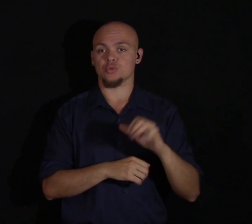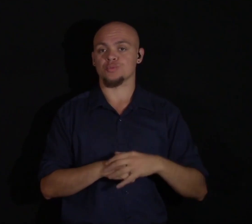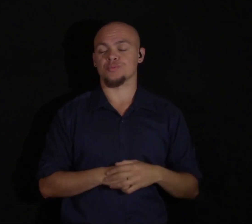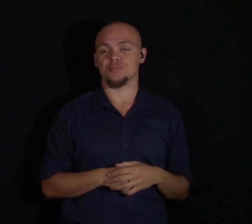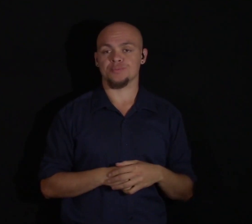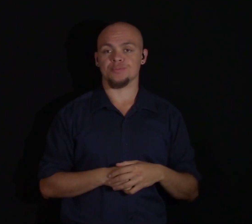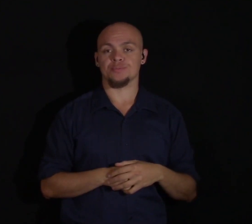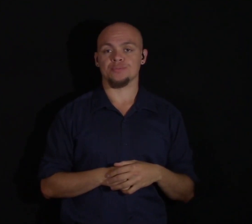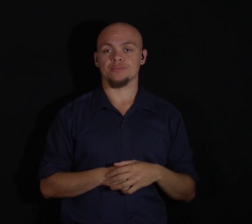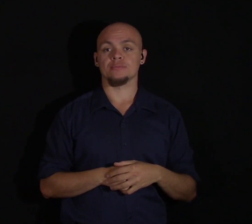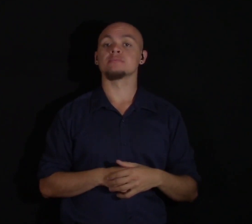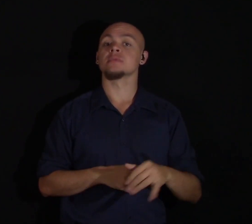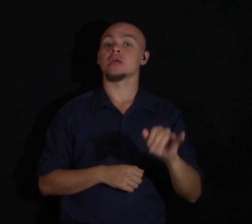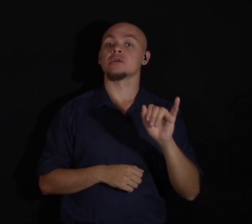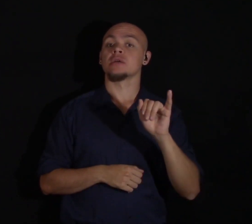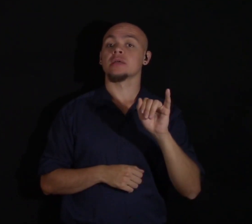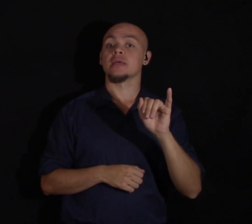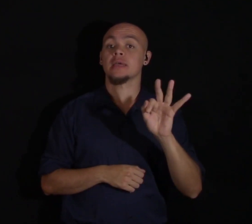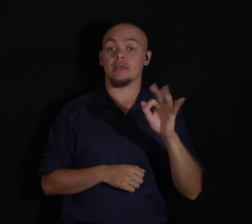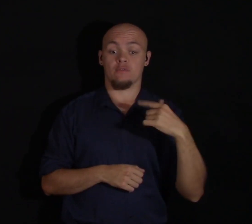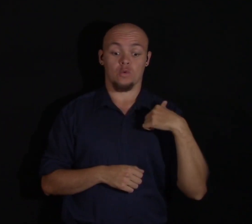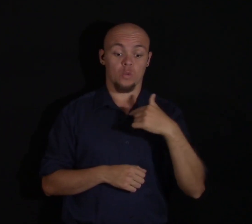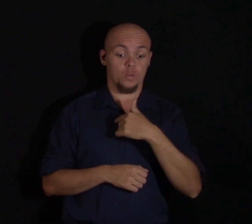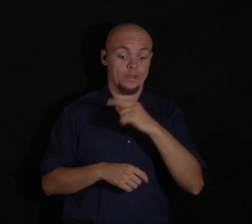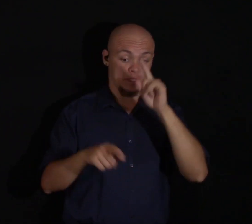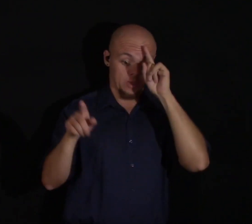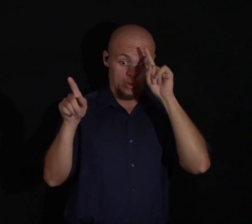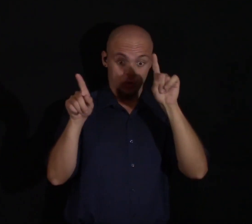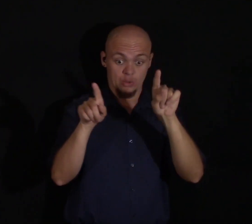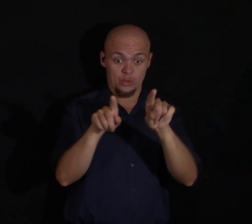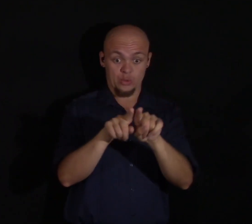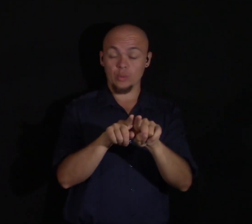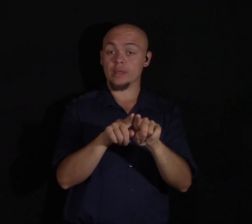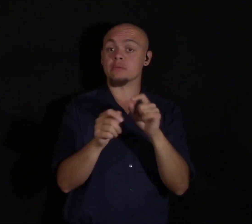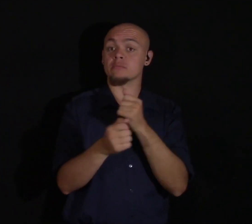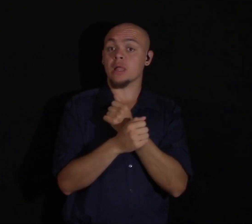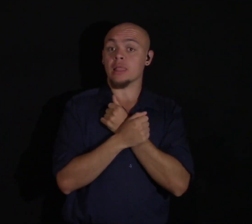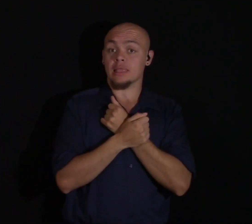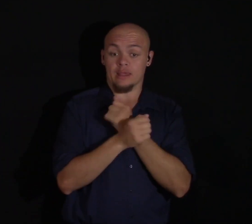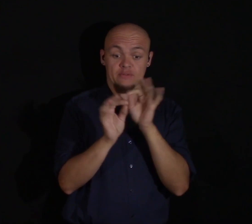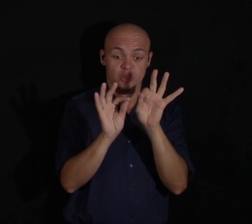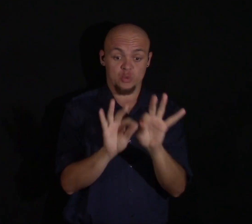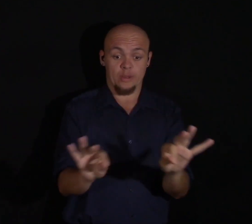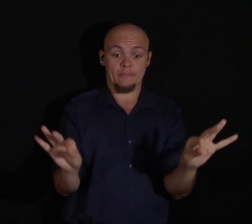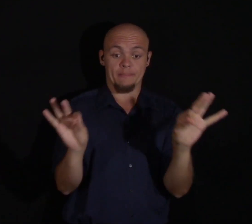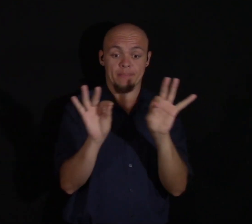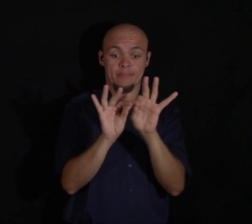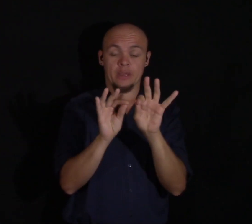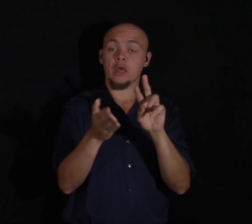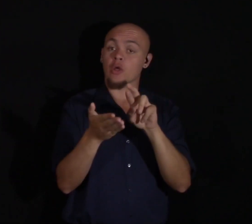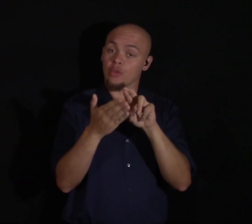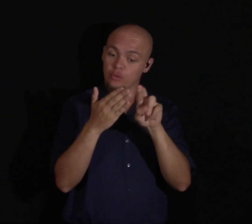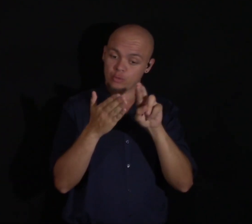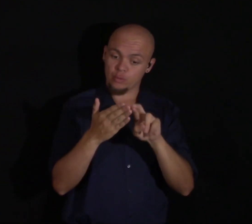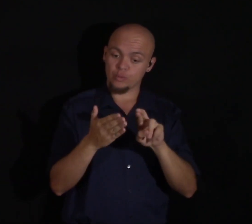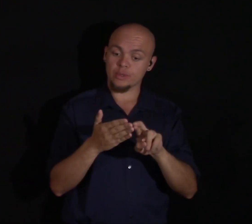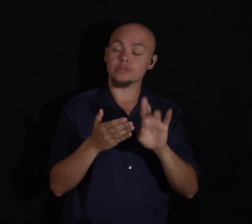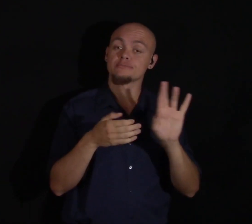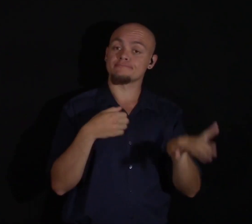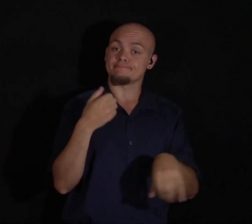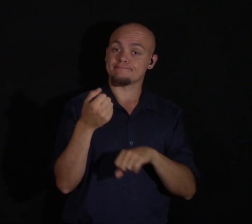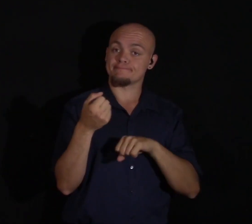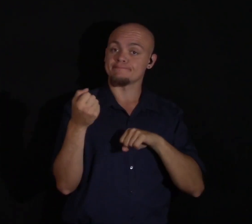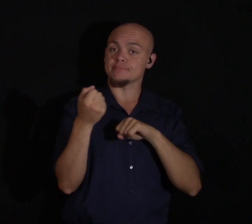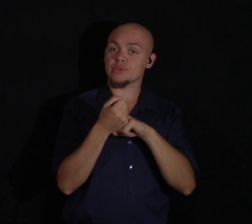So, if we can all agree that love is what really matters, and we have the research to back it up,